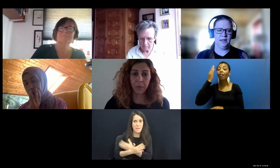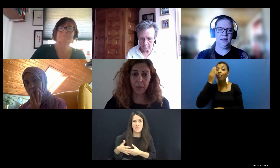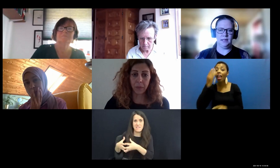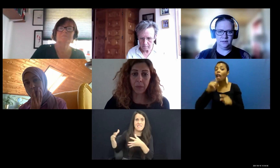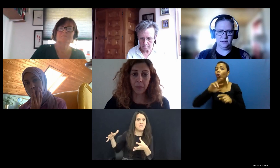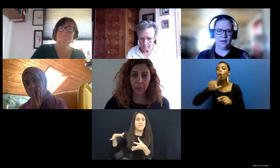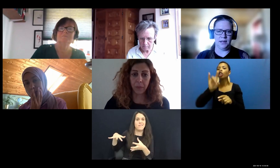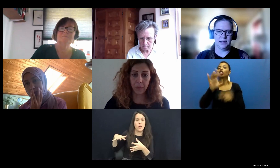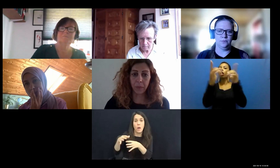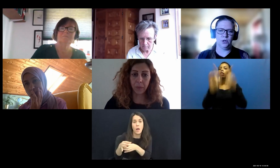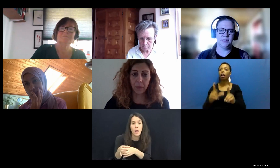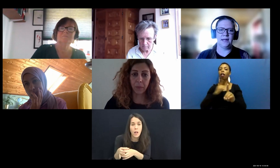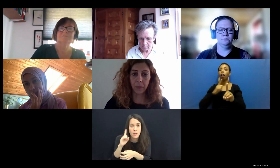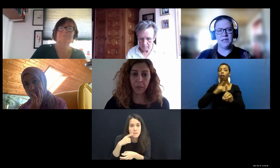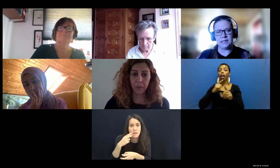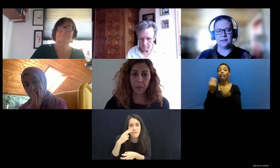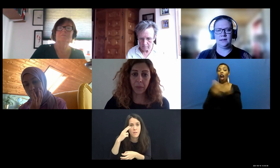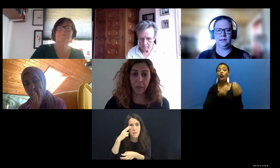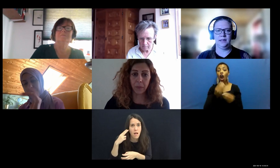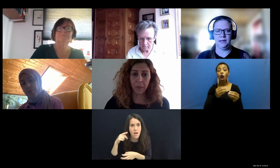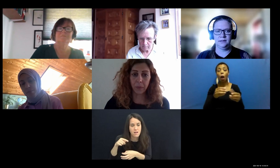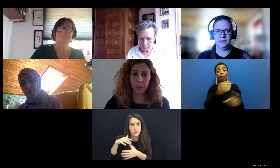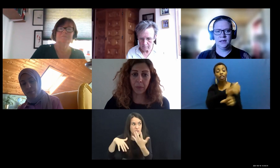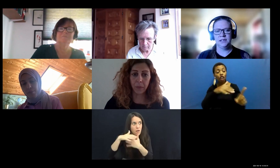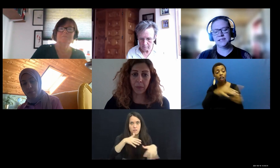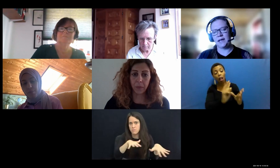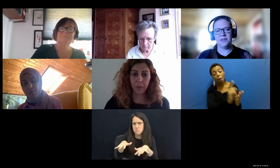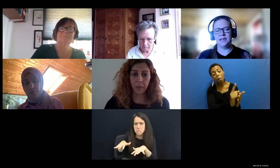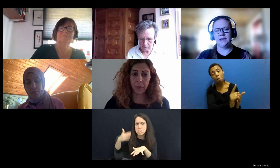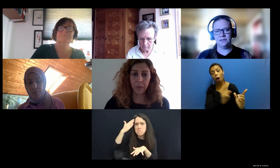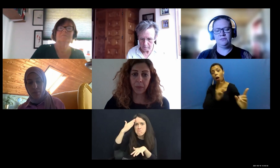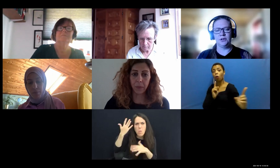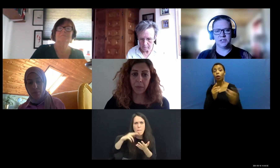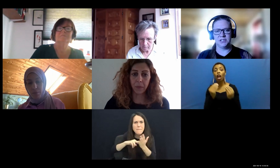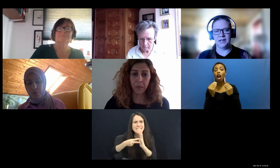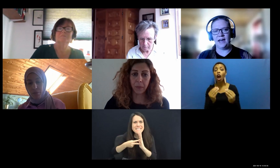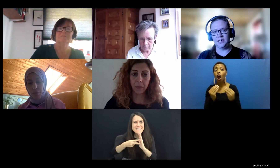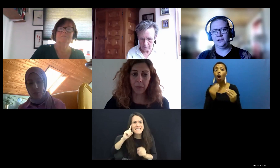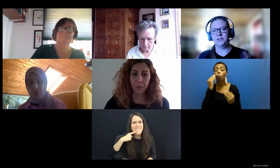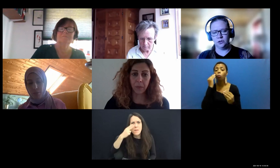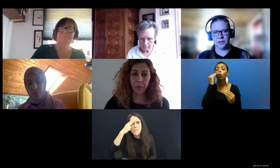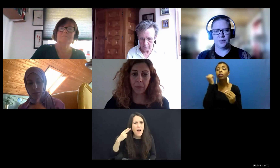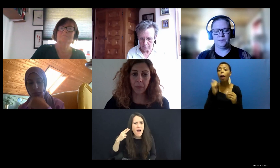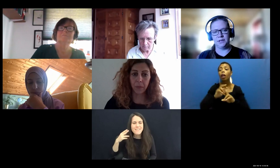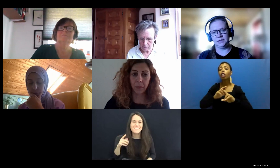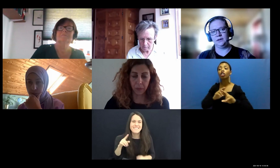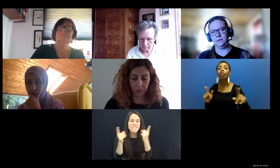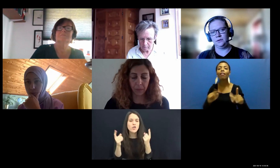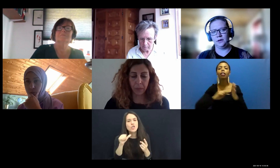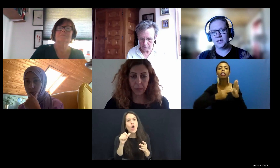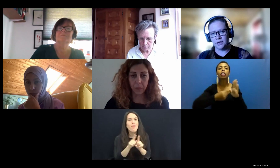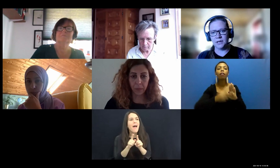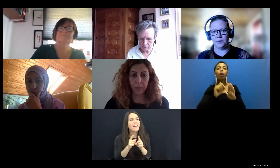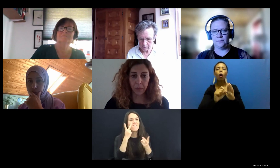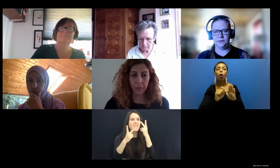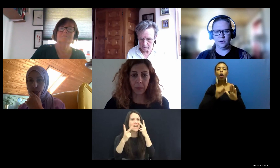deafblindness in society and what that means, and that it's something different than having a visual impairment or